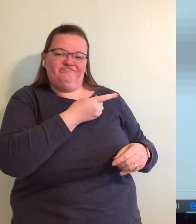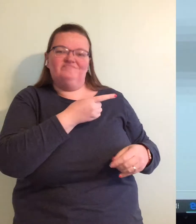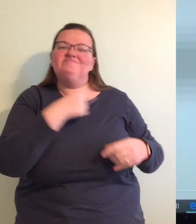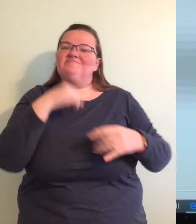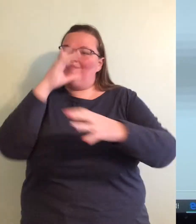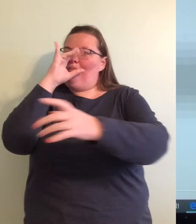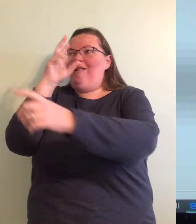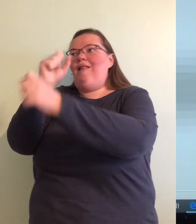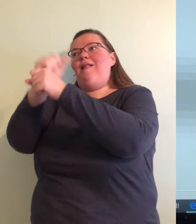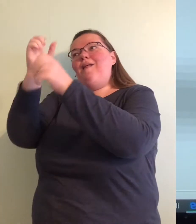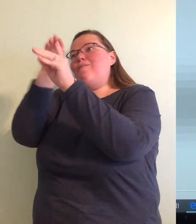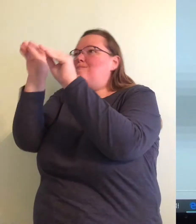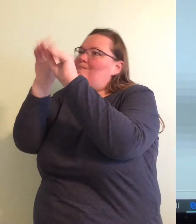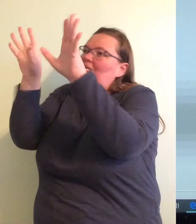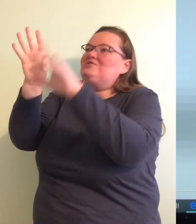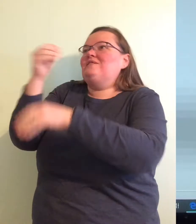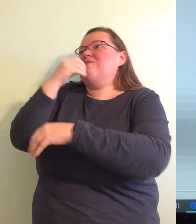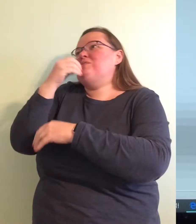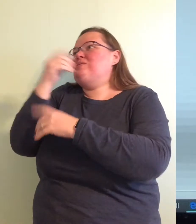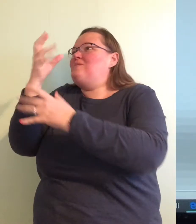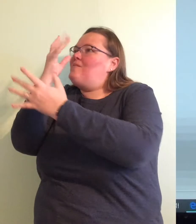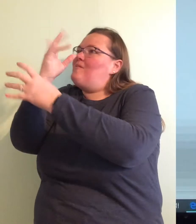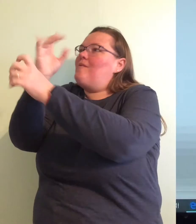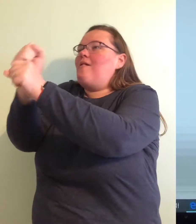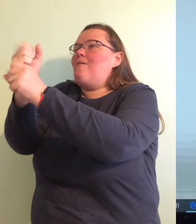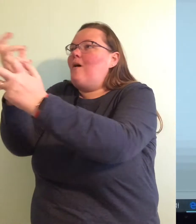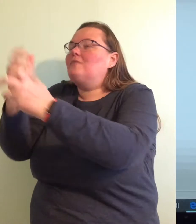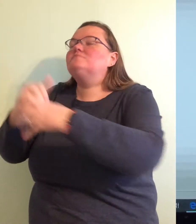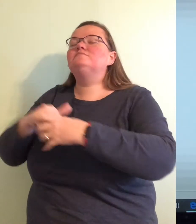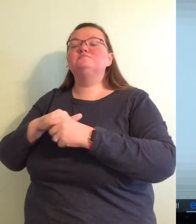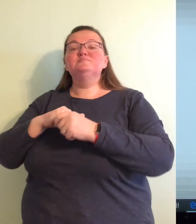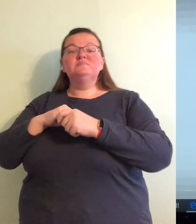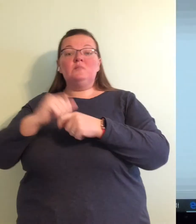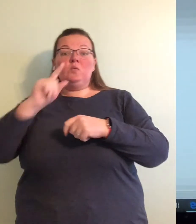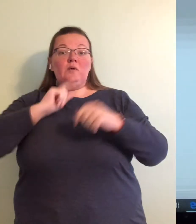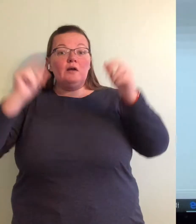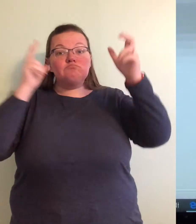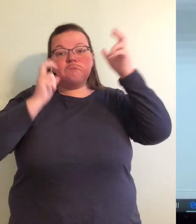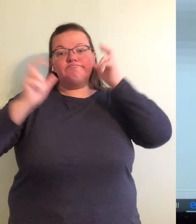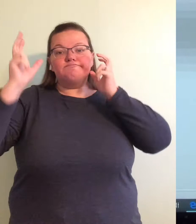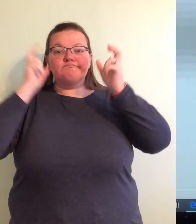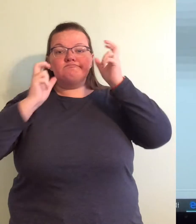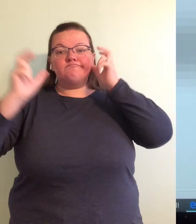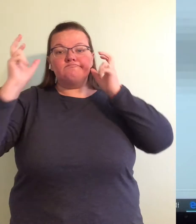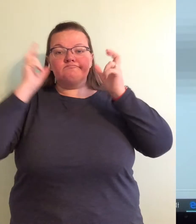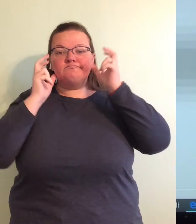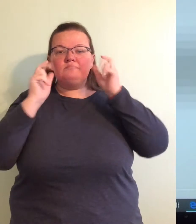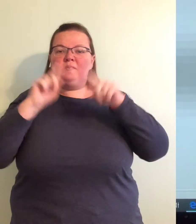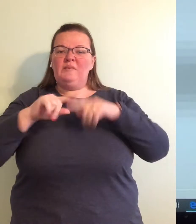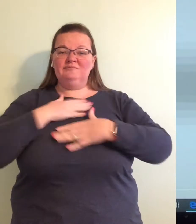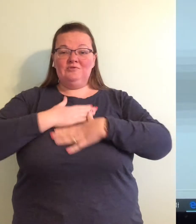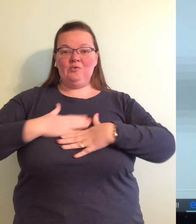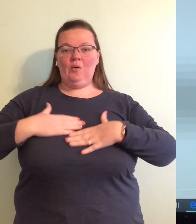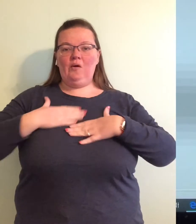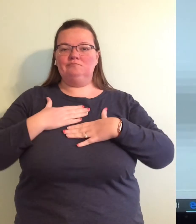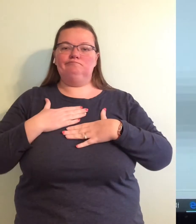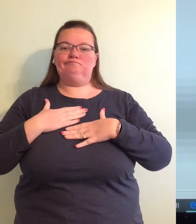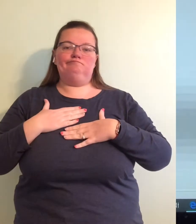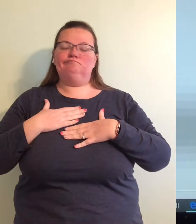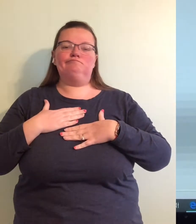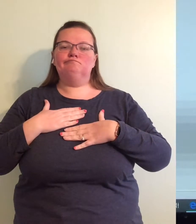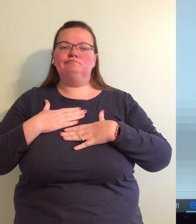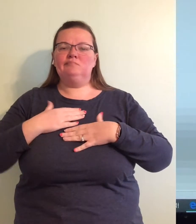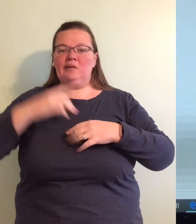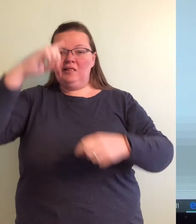magic food. And he had heard the conversation and hadn't enjoyed it much either, because he kept on thinking that the others